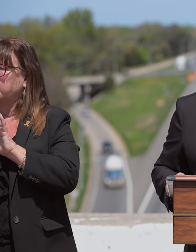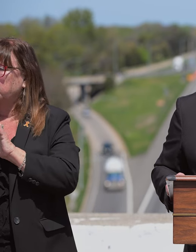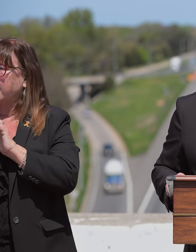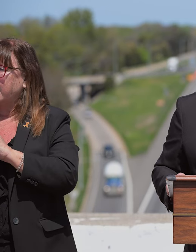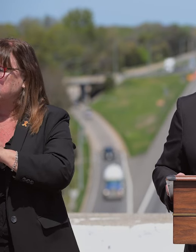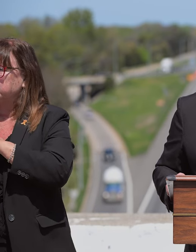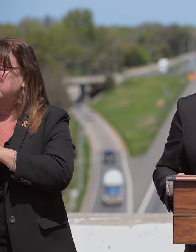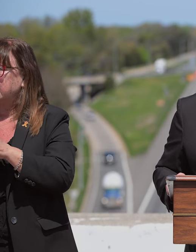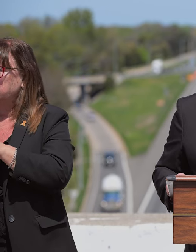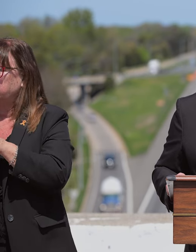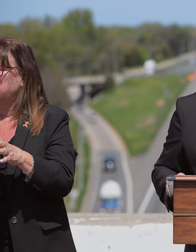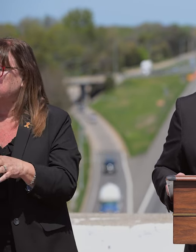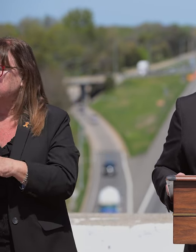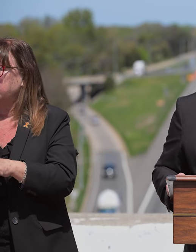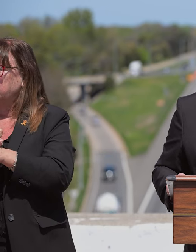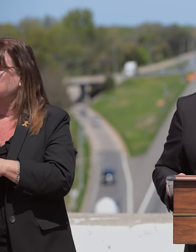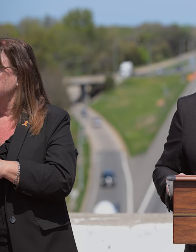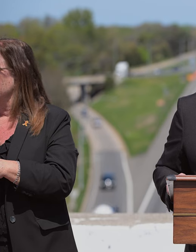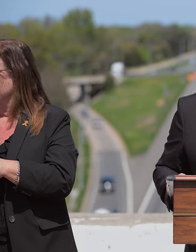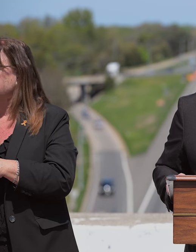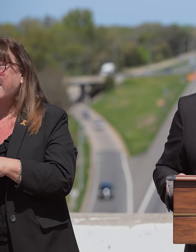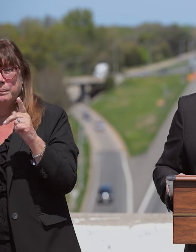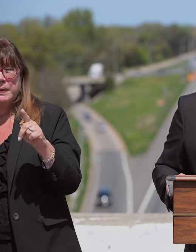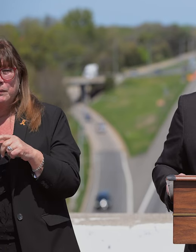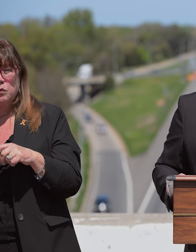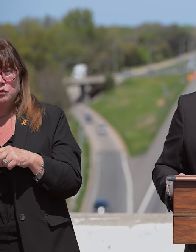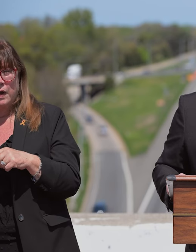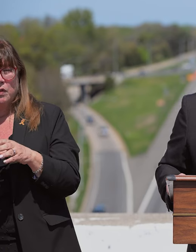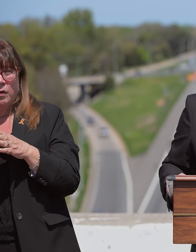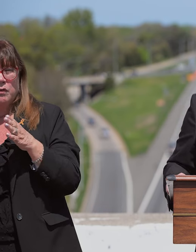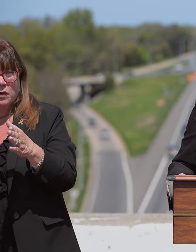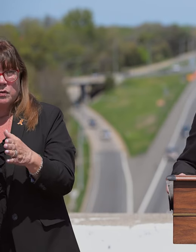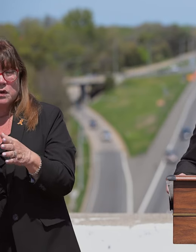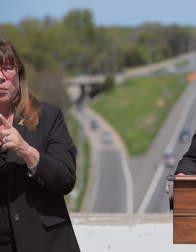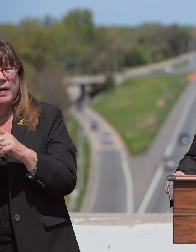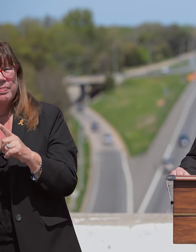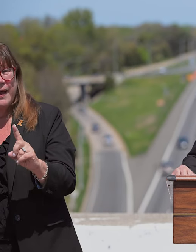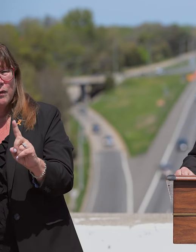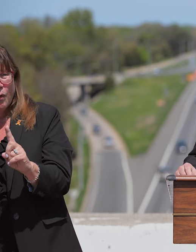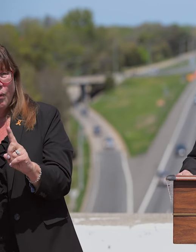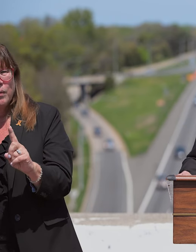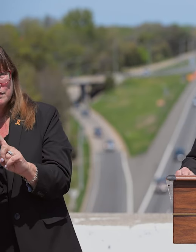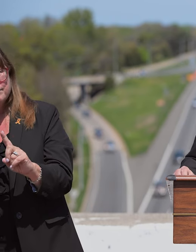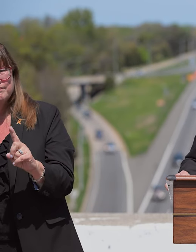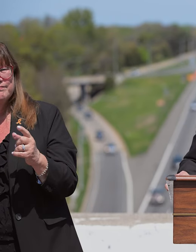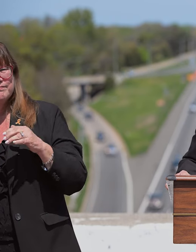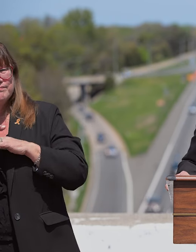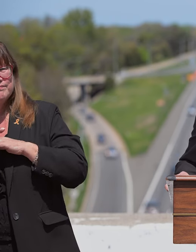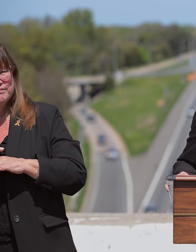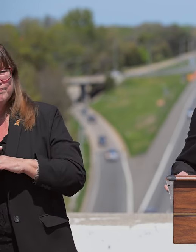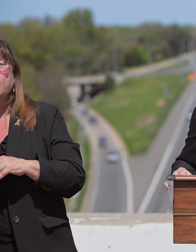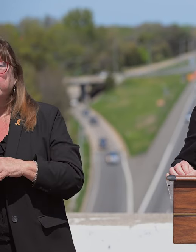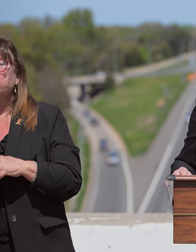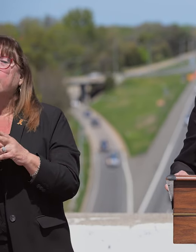workers and work zones and the traveling public. When that goal is achieved, we will have truly honored the